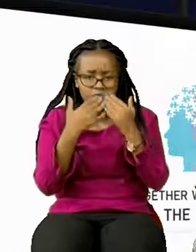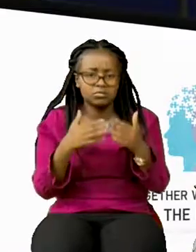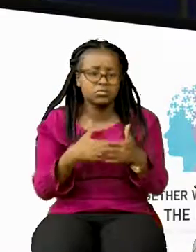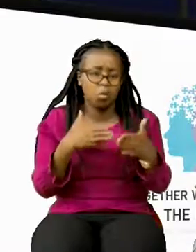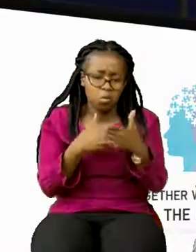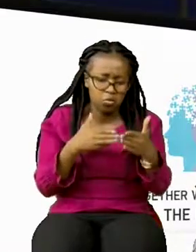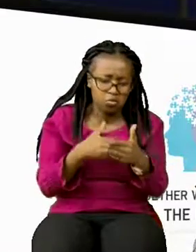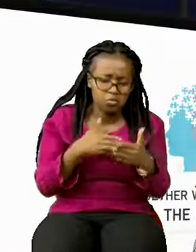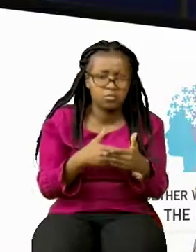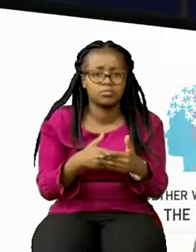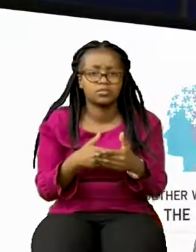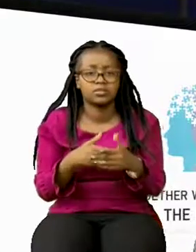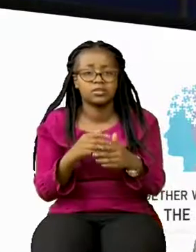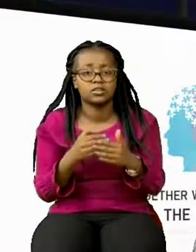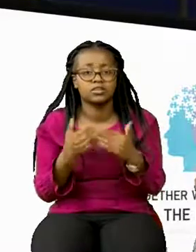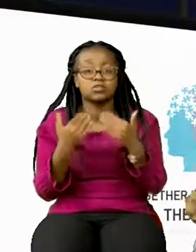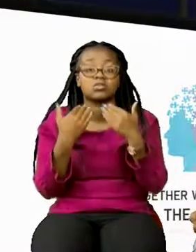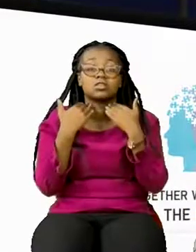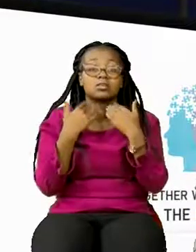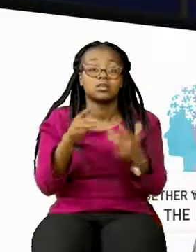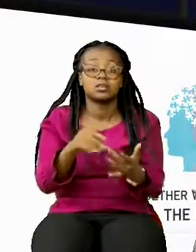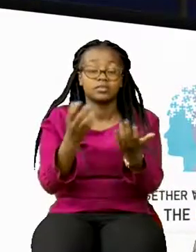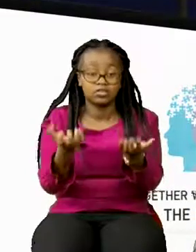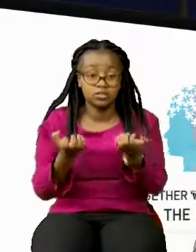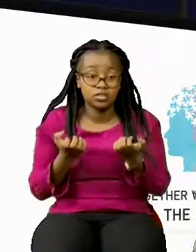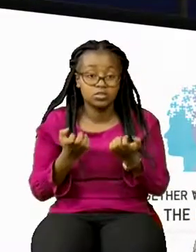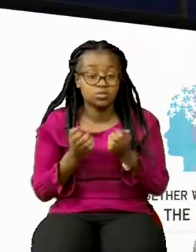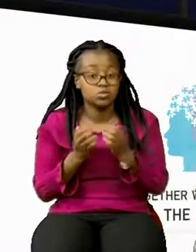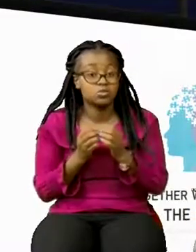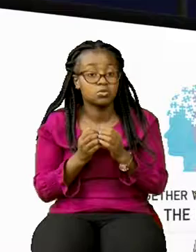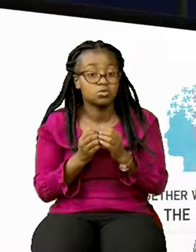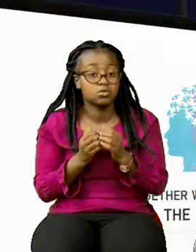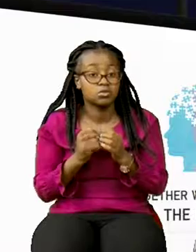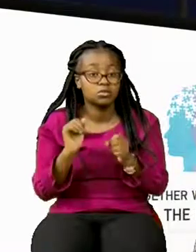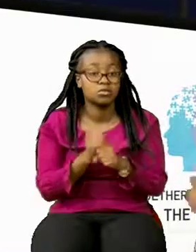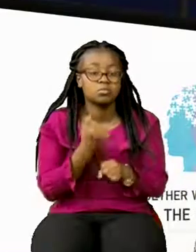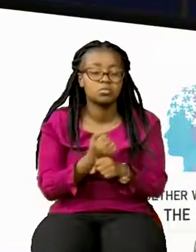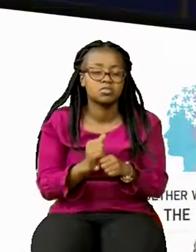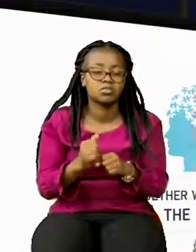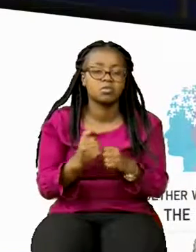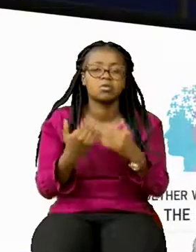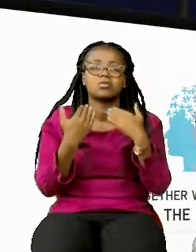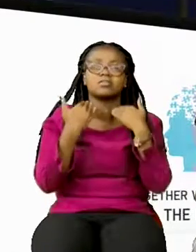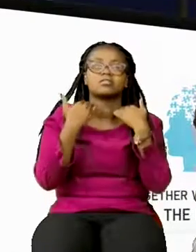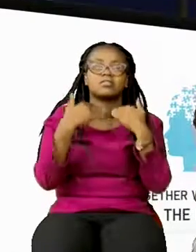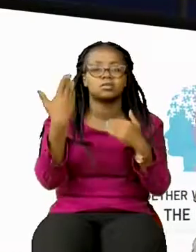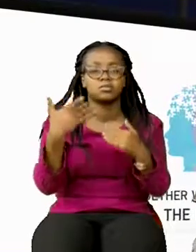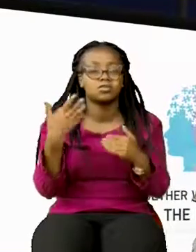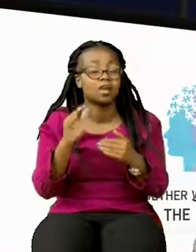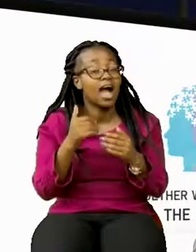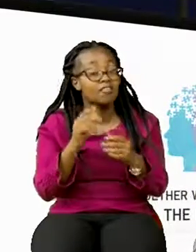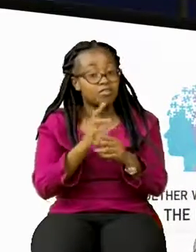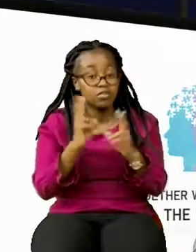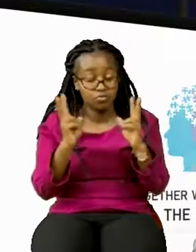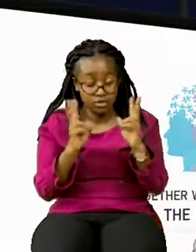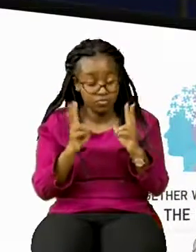why you sleep as a special needs parent. We're always sleepy because you cannot fully sleep. You always have to have your ear,